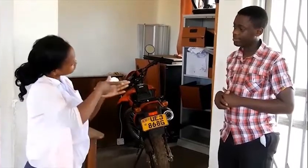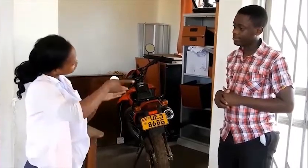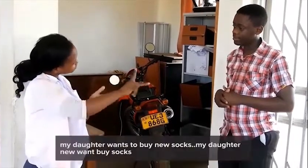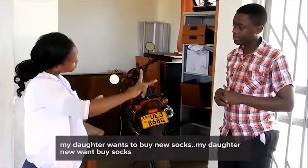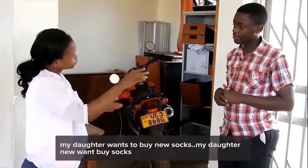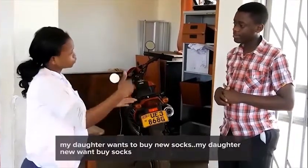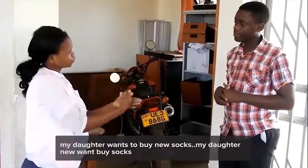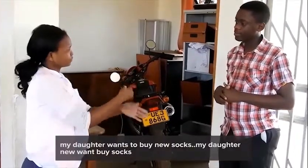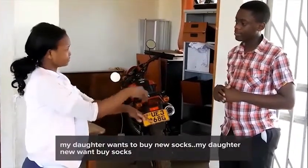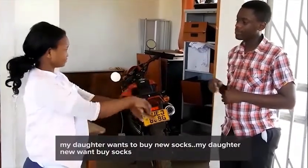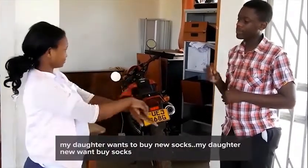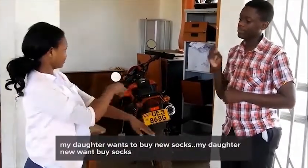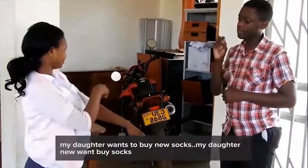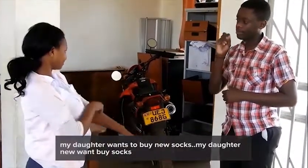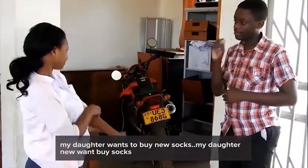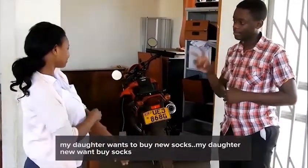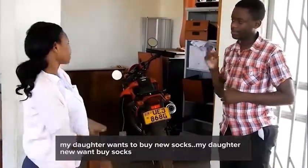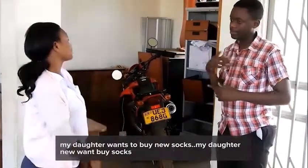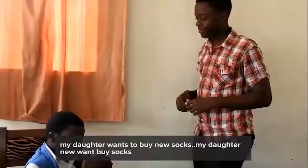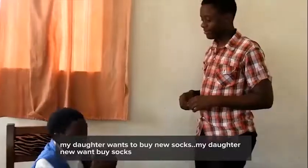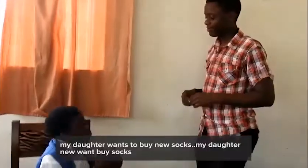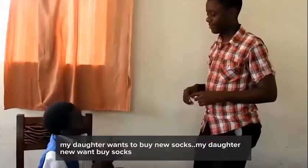My daughter wants to buy new socks.